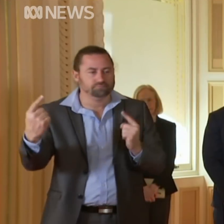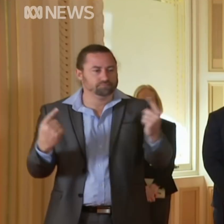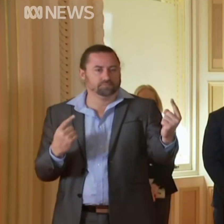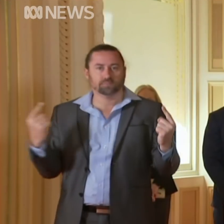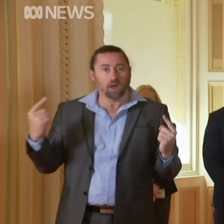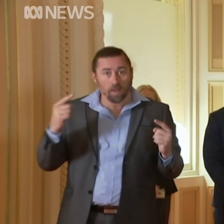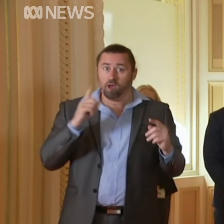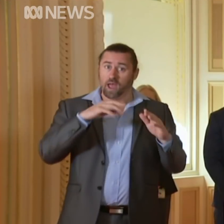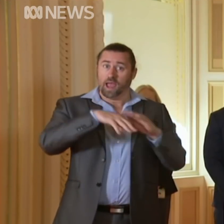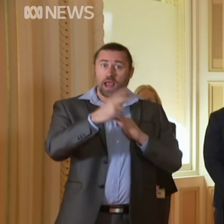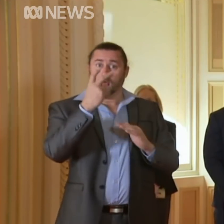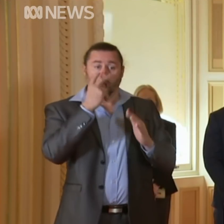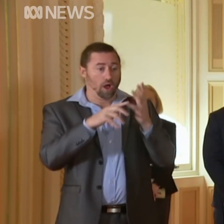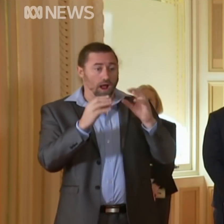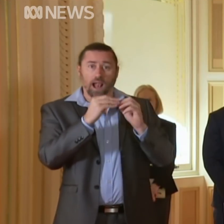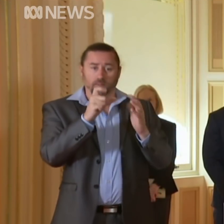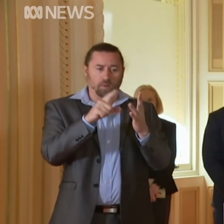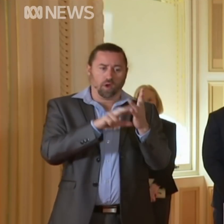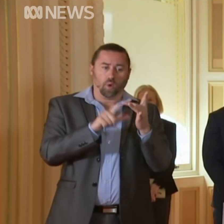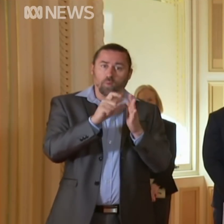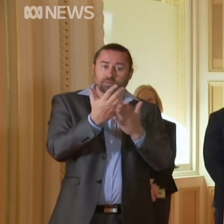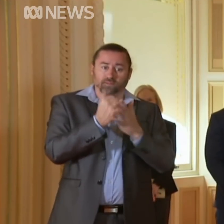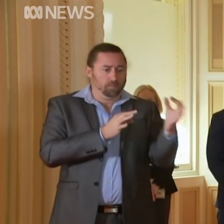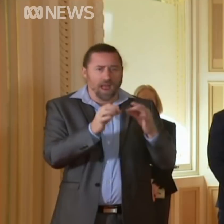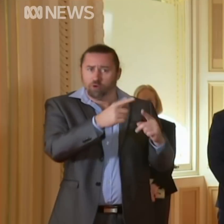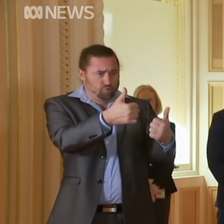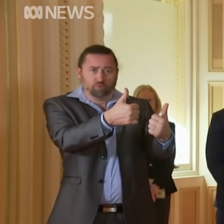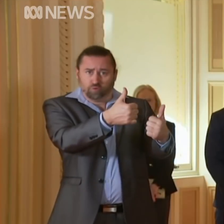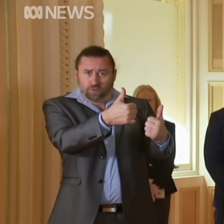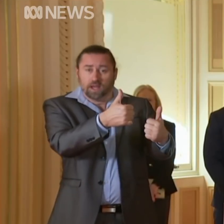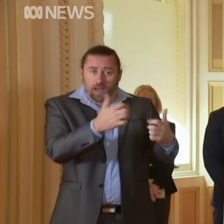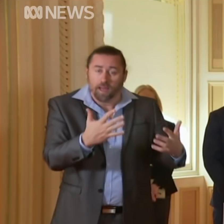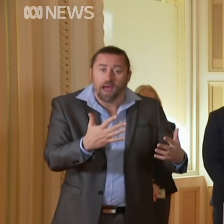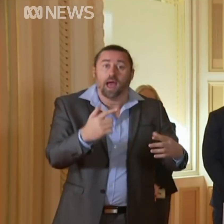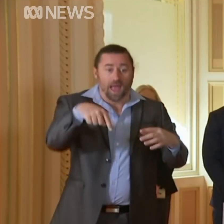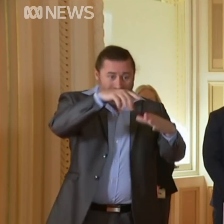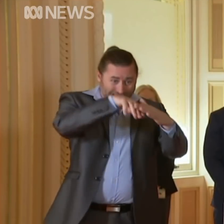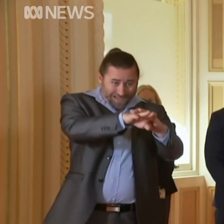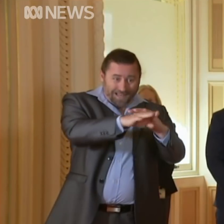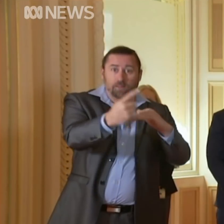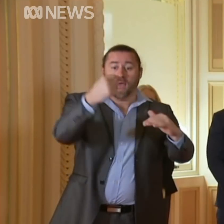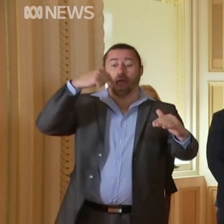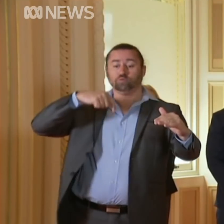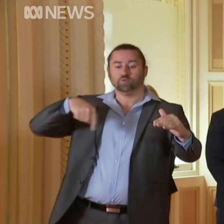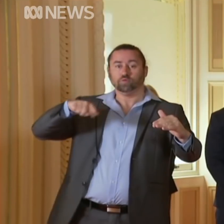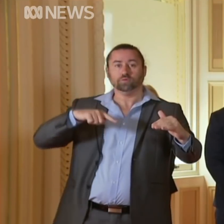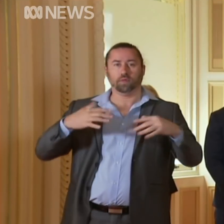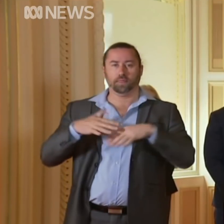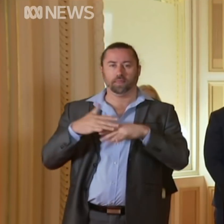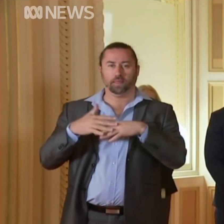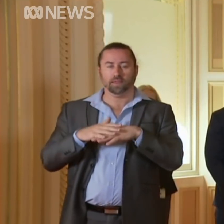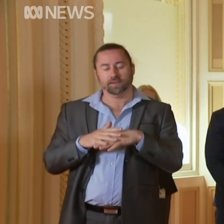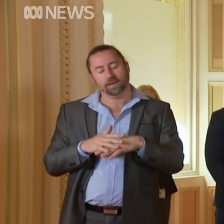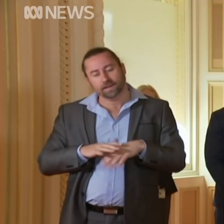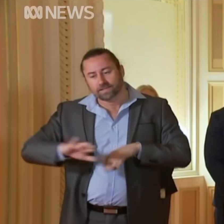licensed premises according to their COVID safe plans, but still people that are outside are not necessarily doing what we would like. So we'll continue to do